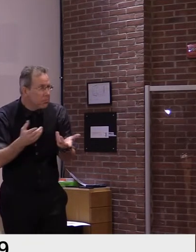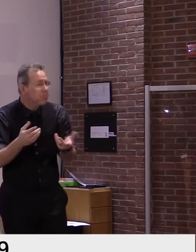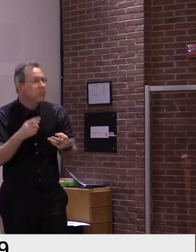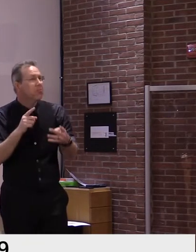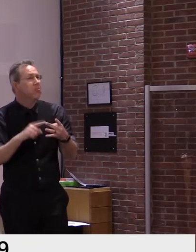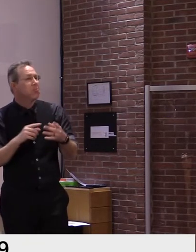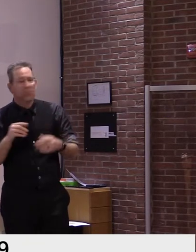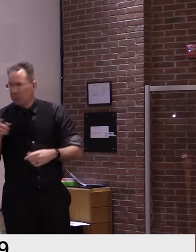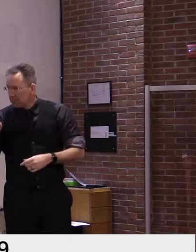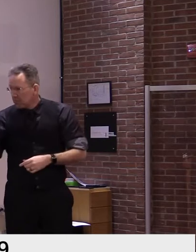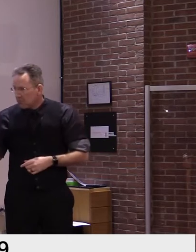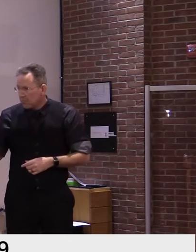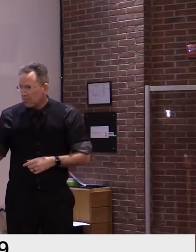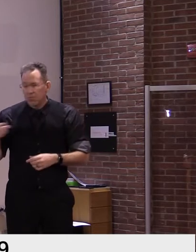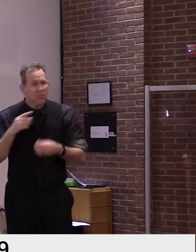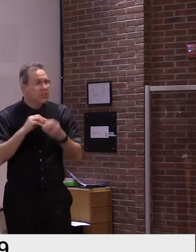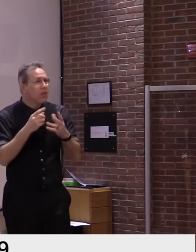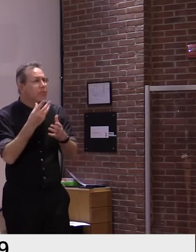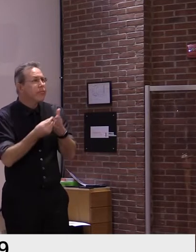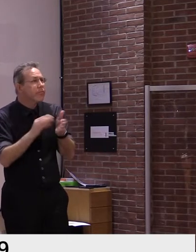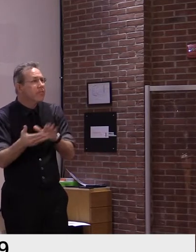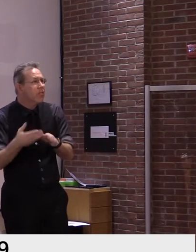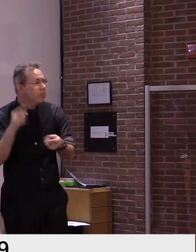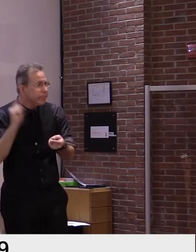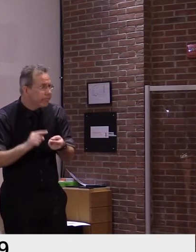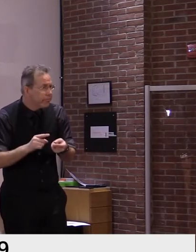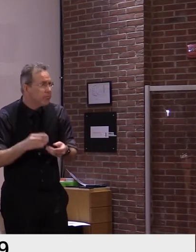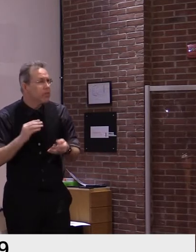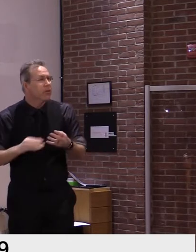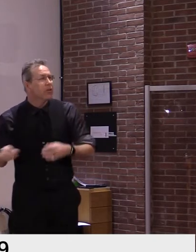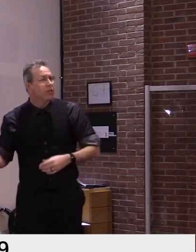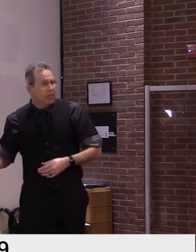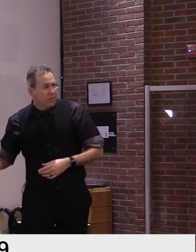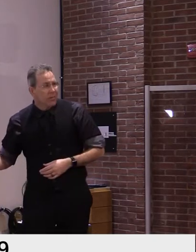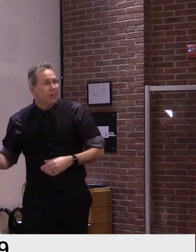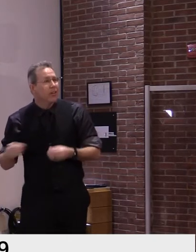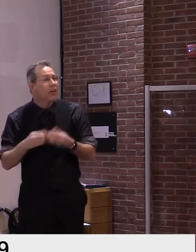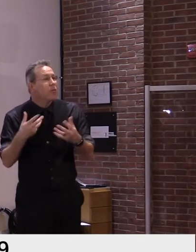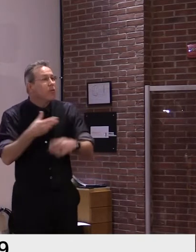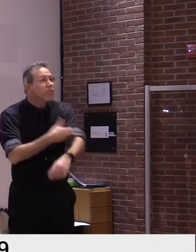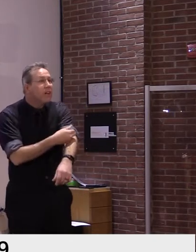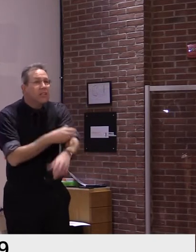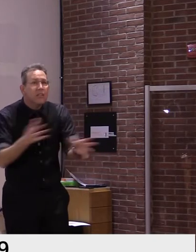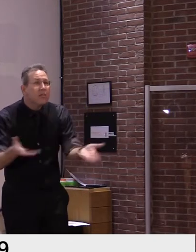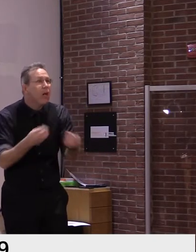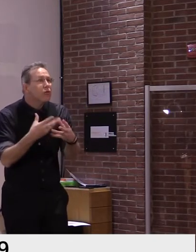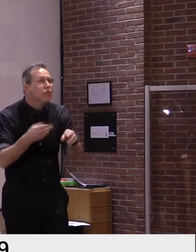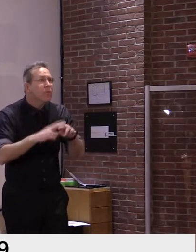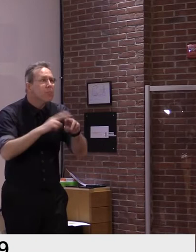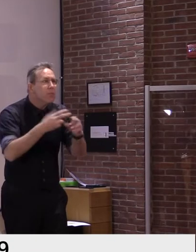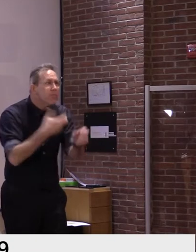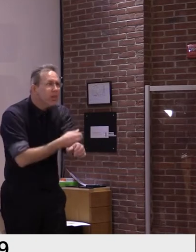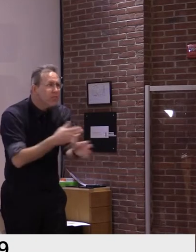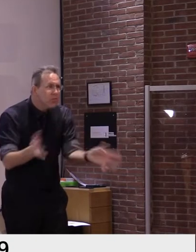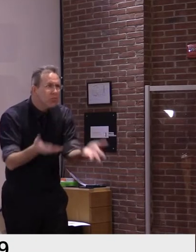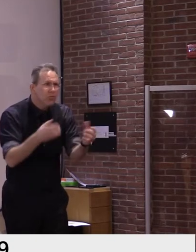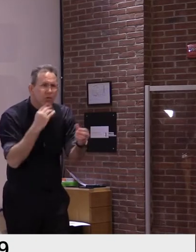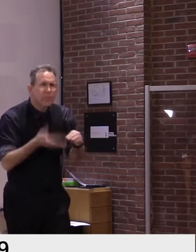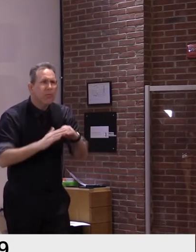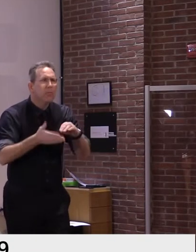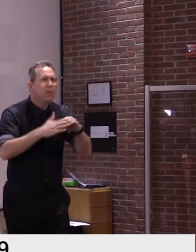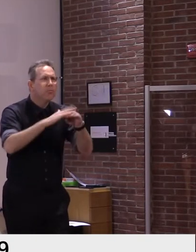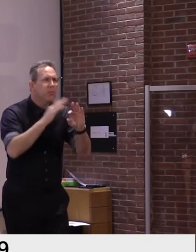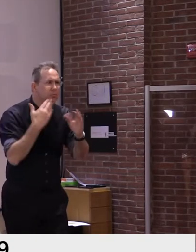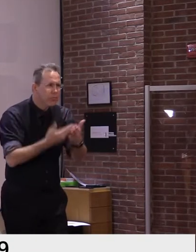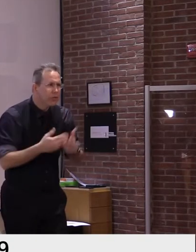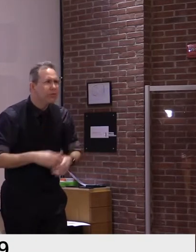as important, the percentage of Vermonters who are now fully vaccinated have tripled. Our 7-day case average continues the